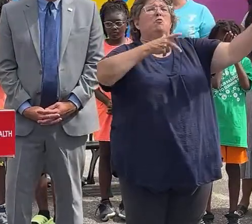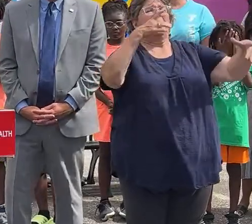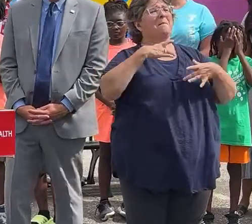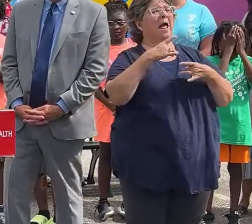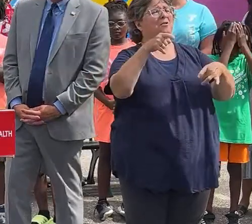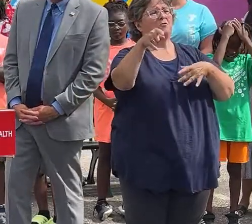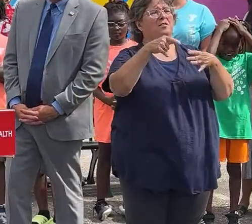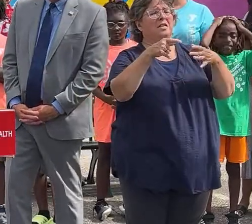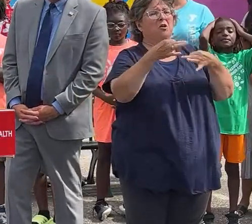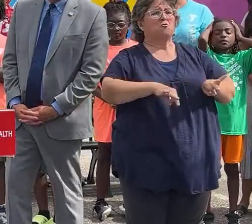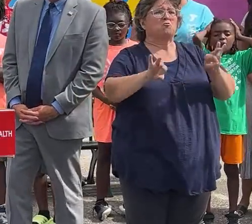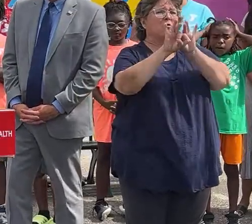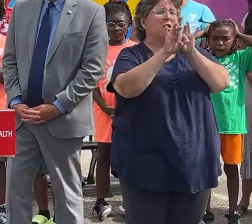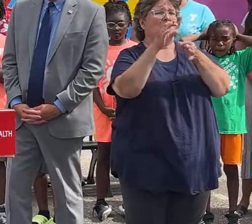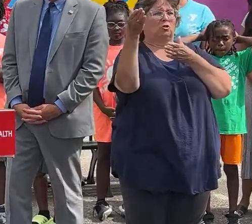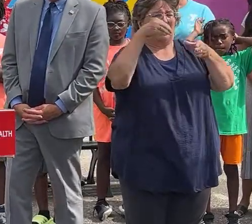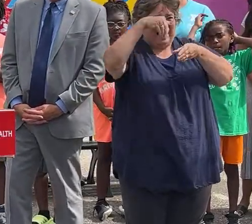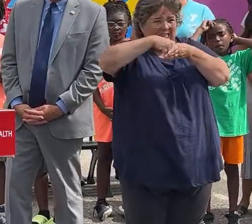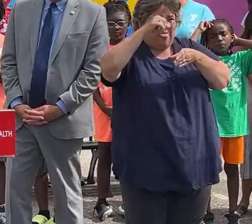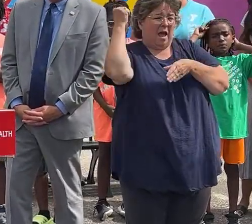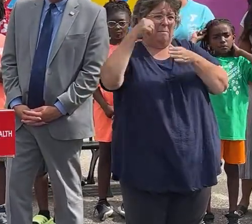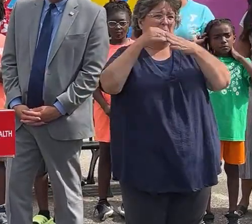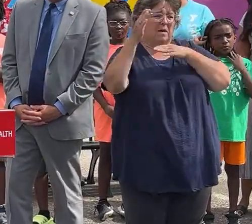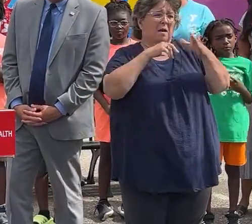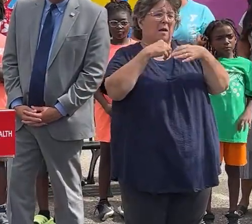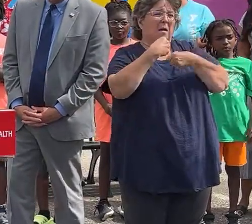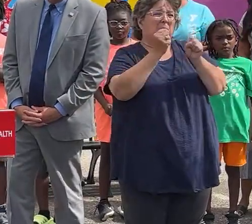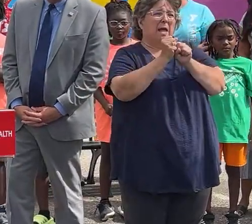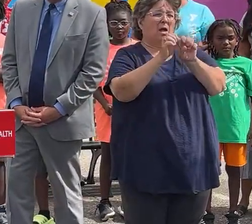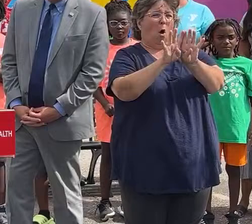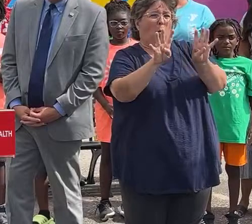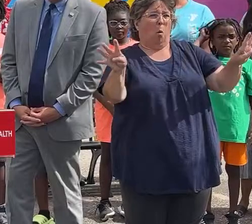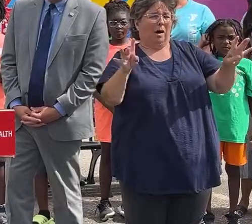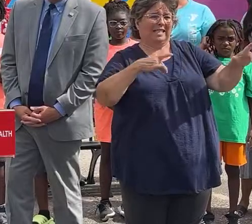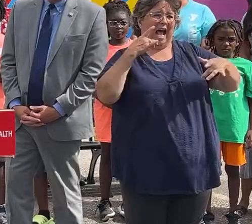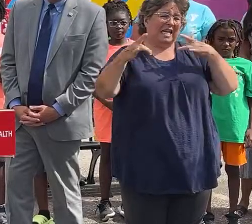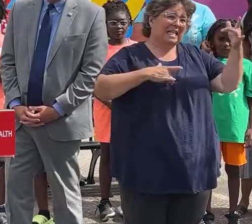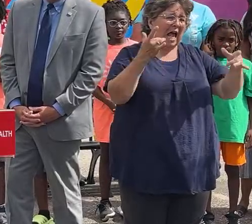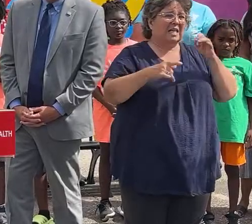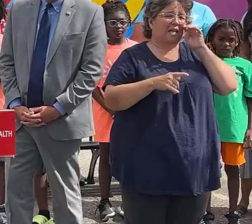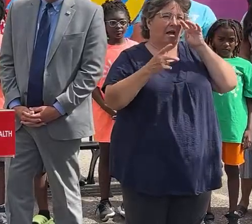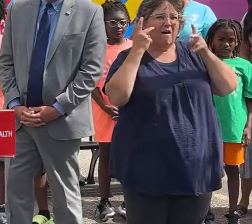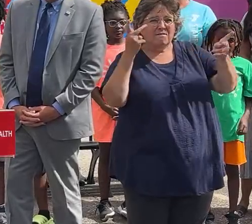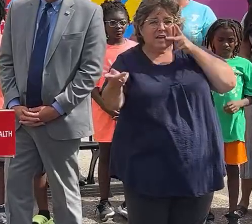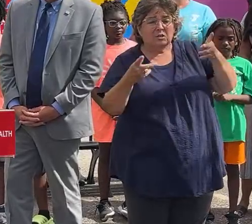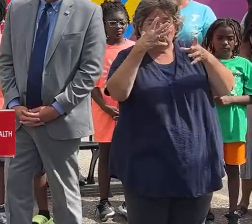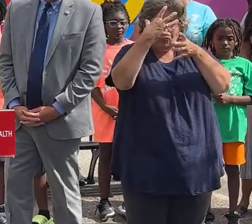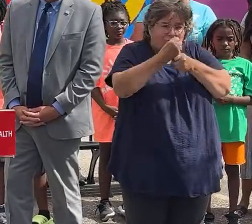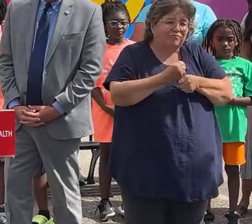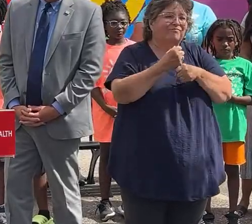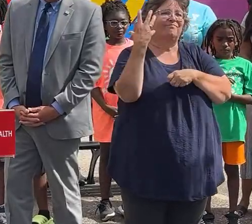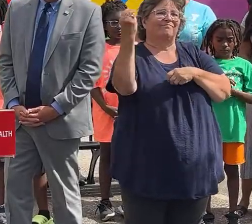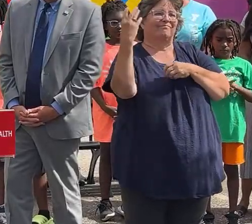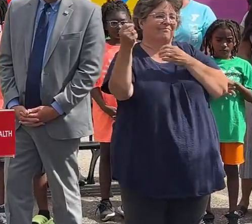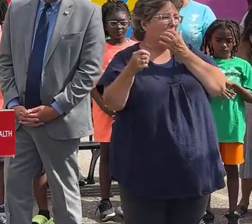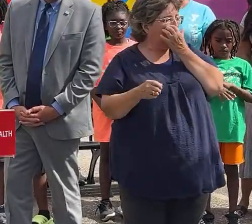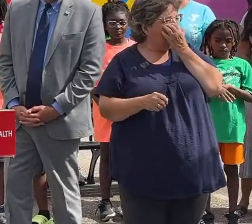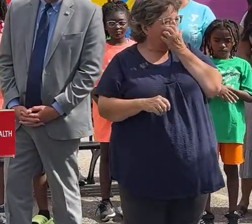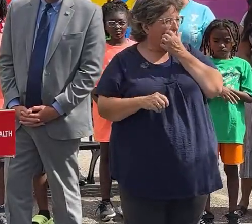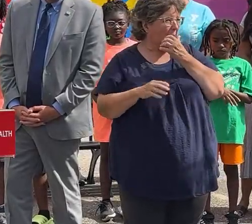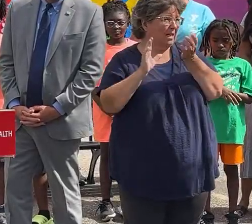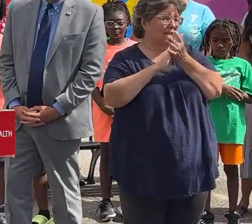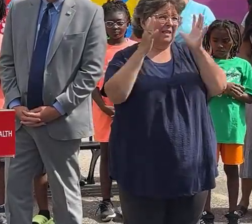this clinical services are on the inside by making the walls exciting and visually appealing on the outside.